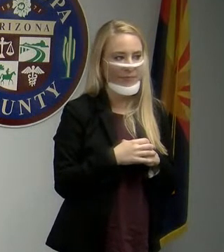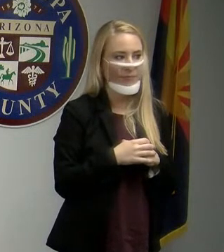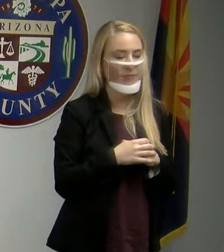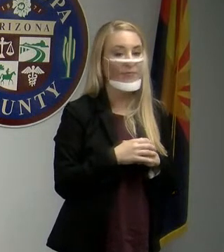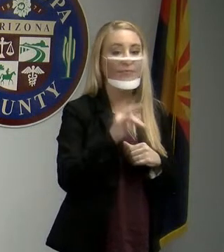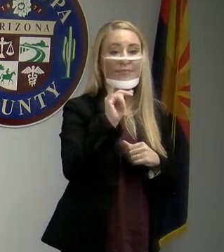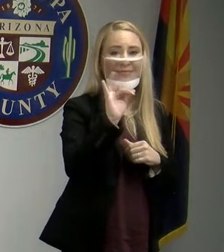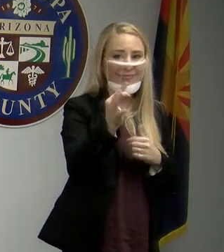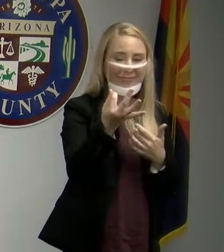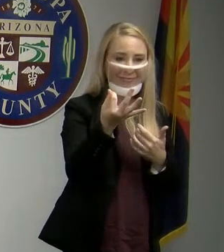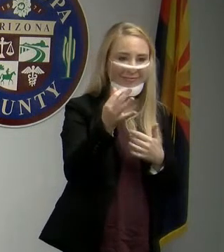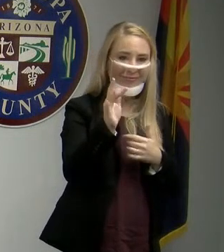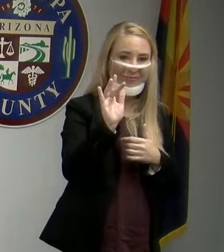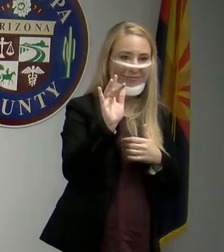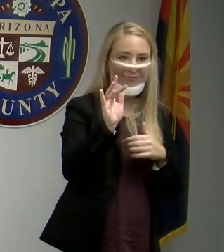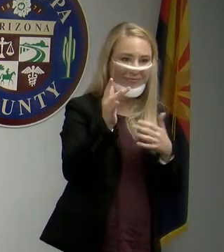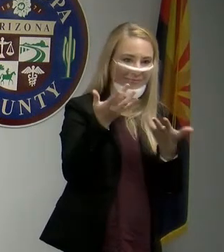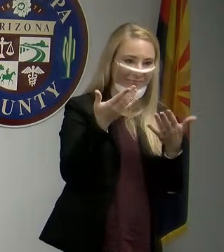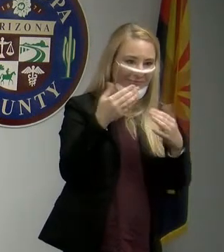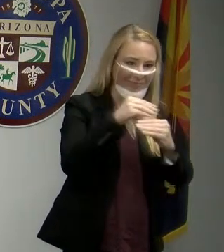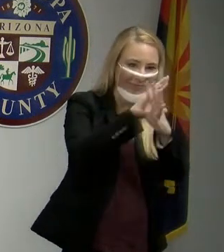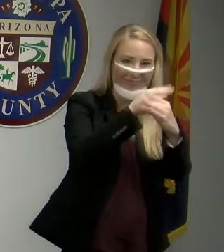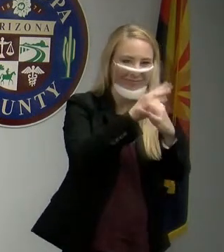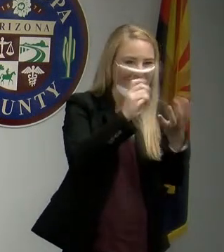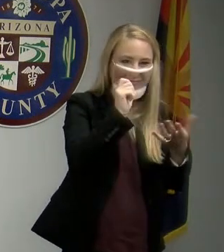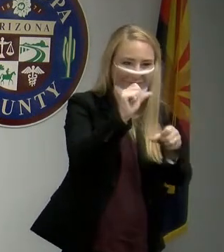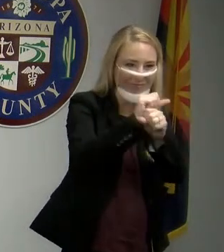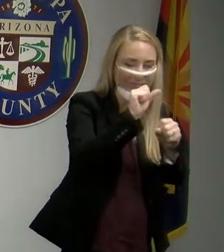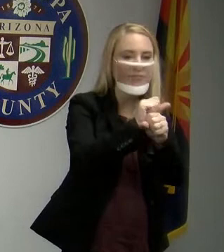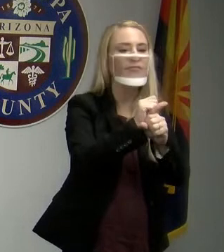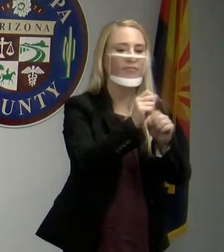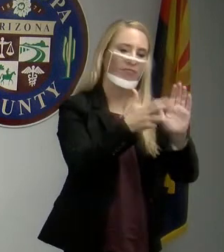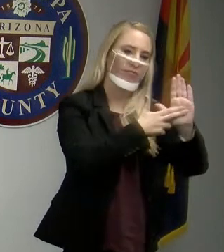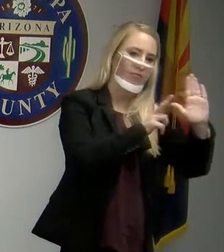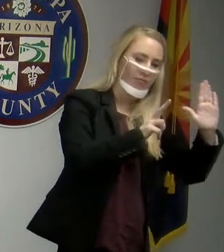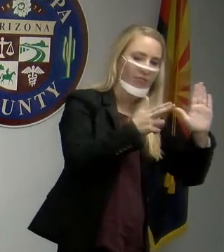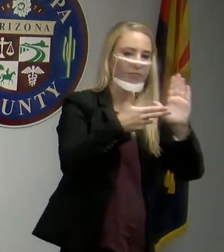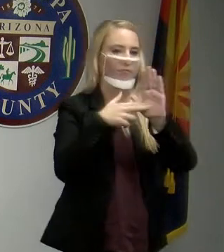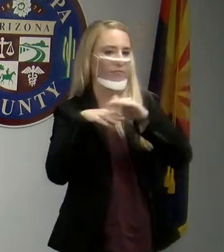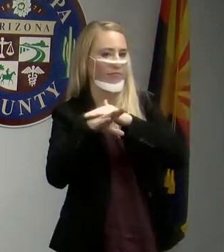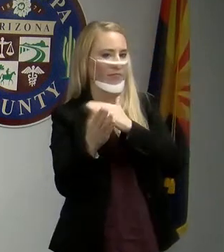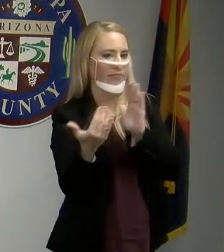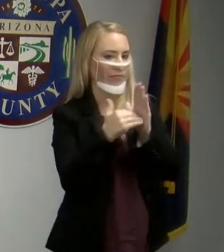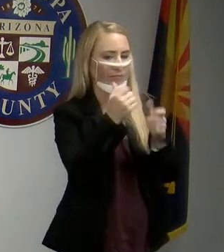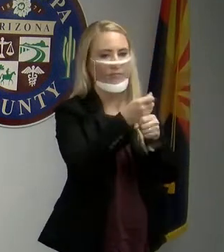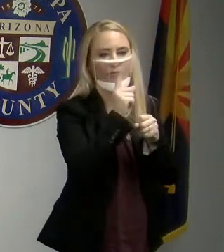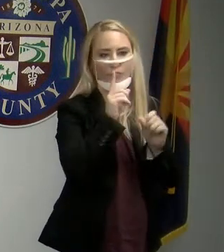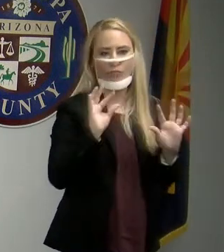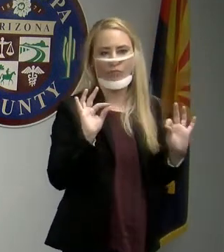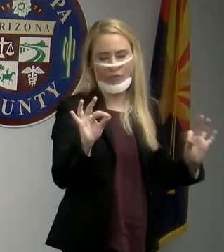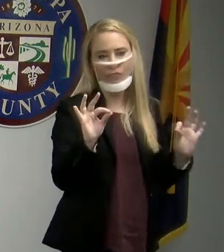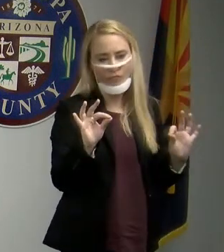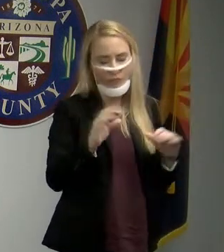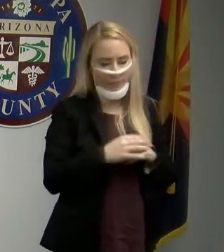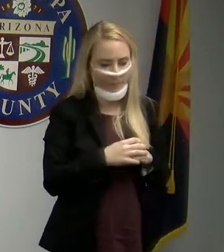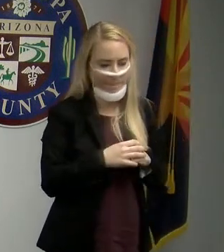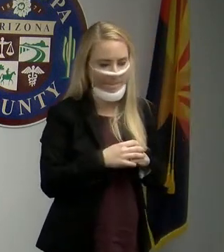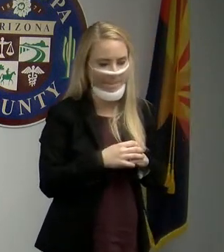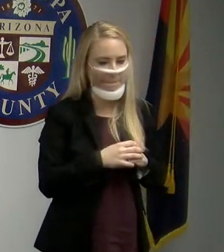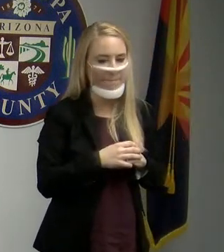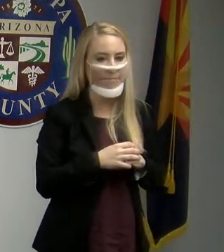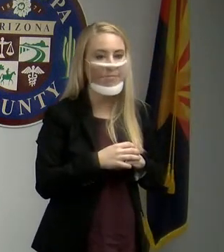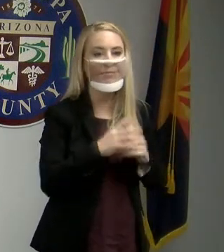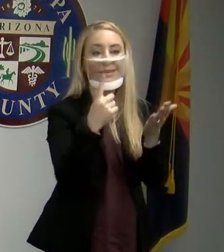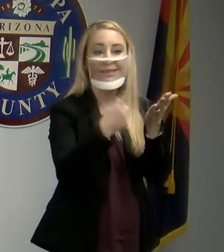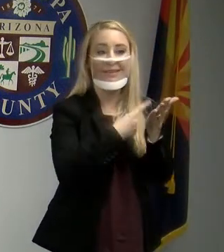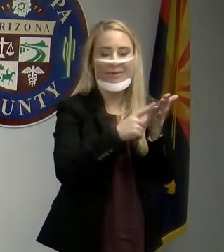getting through, I would invite you to log out of GoToWebinar, log back in, just to make sure you get in there, because sometimes the